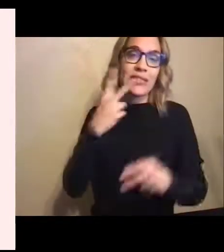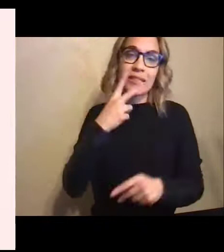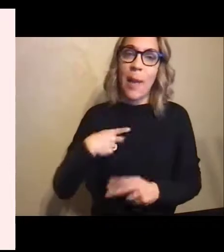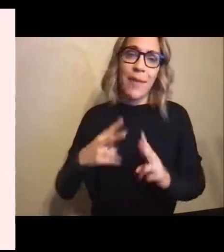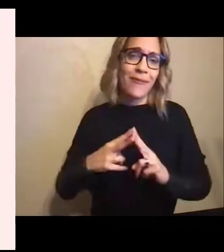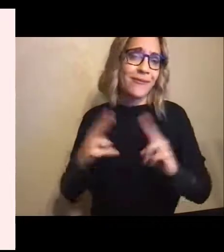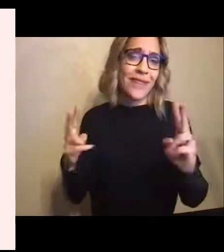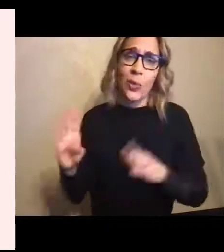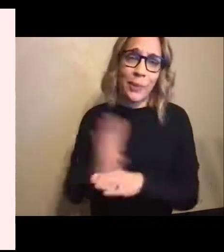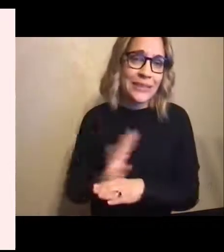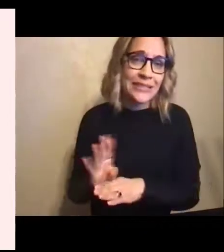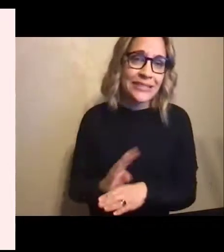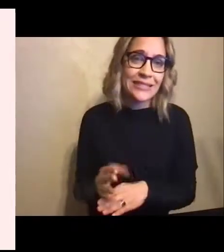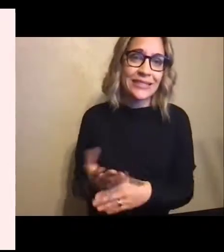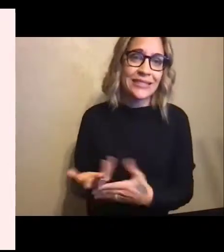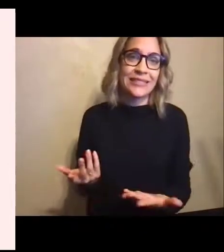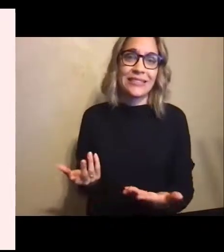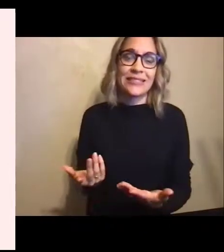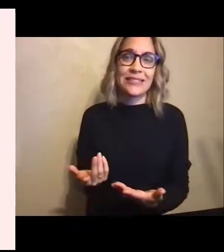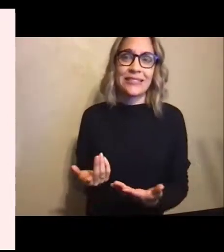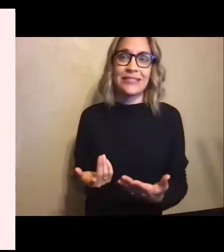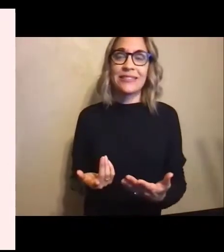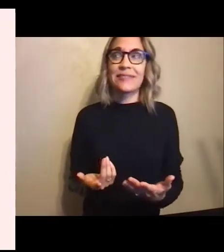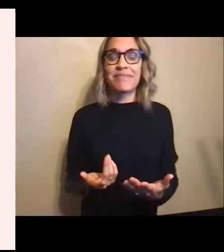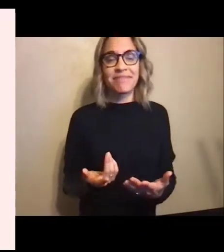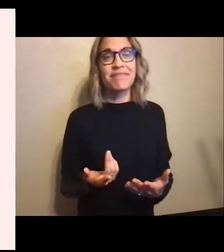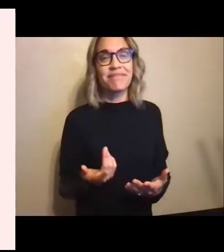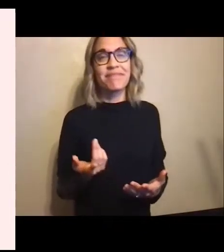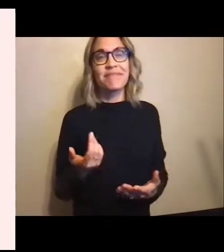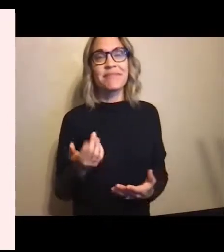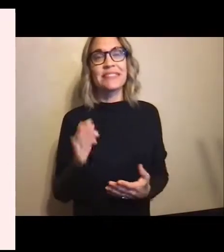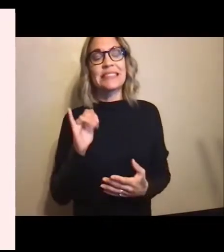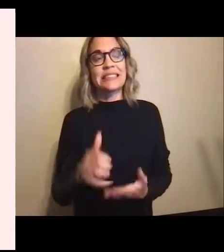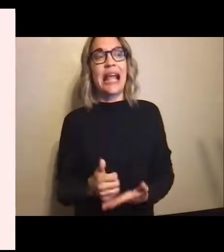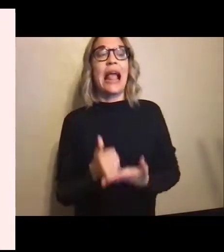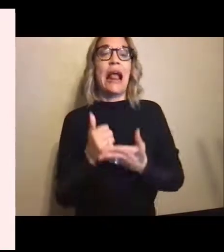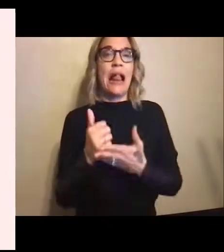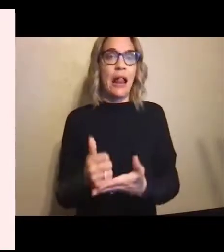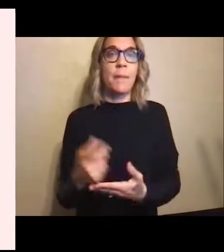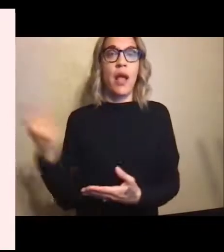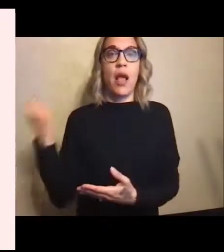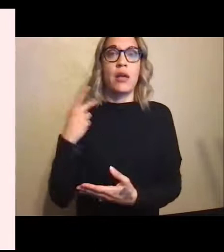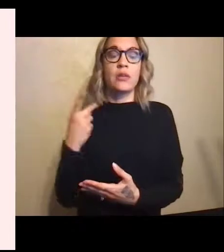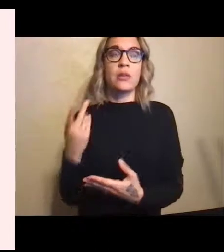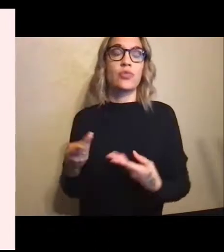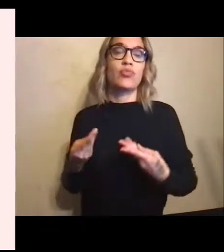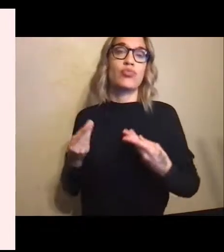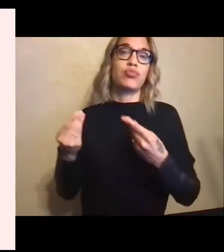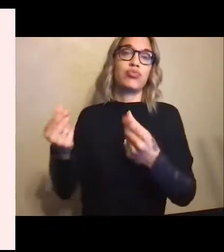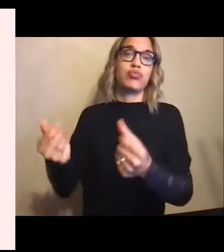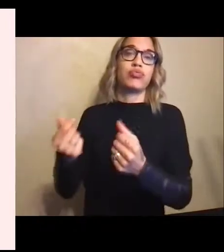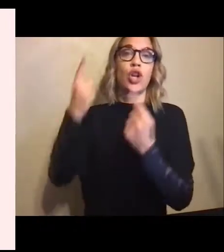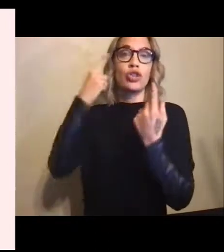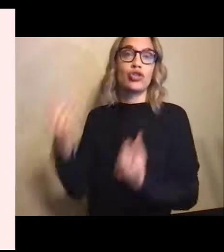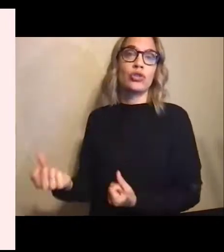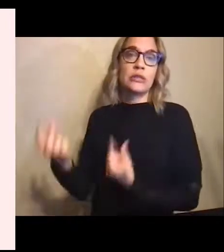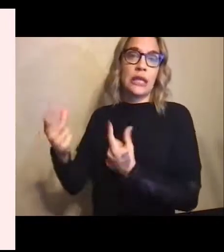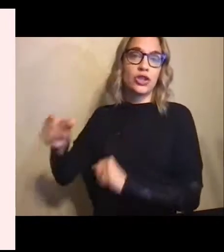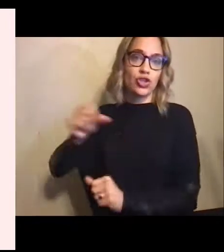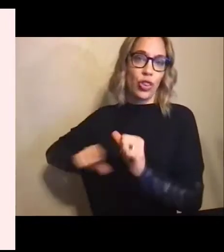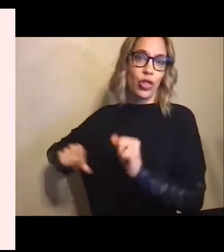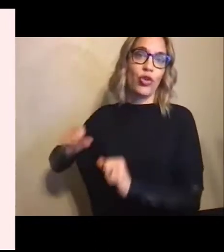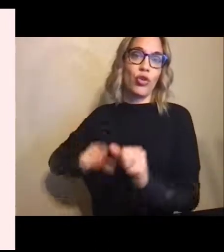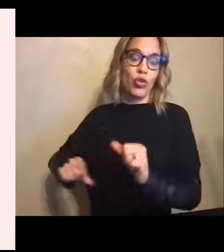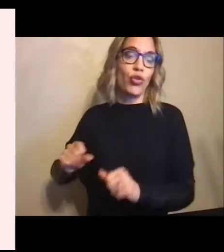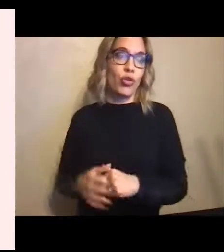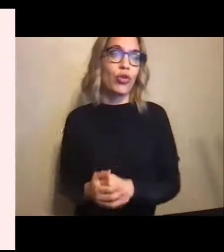event because I'll see it. And it's nice, a nice reflection of him acknowledging I'm busy and when I have free time to do that. And so that's helped a